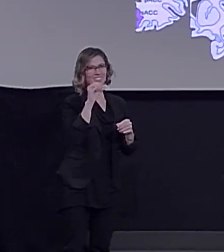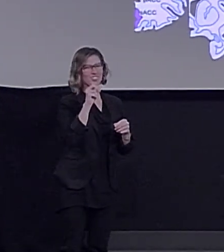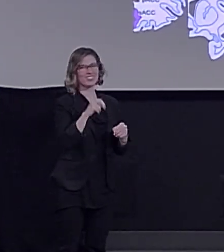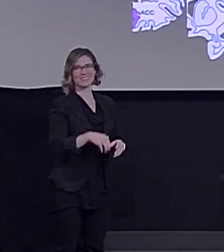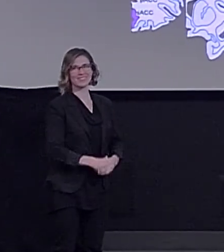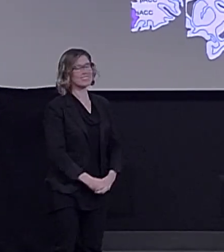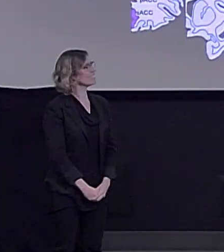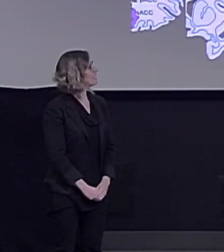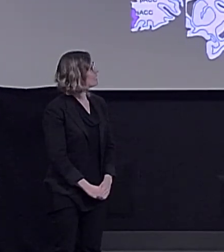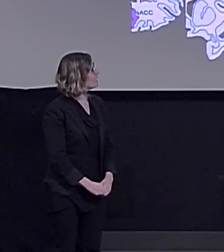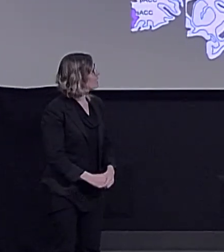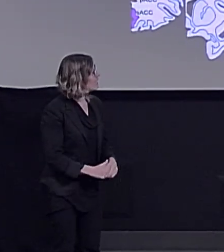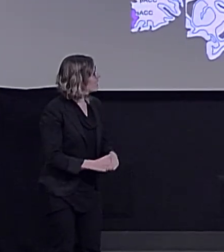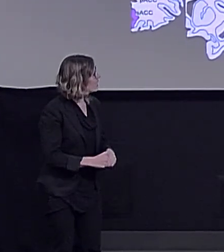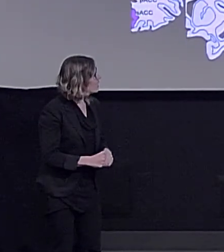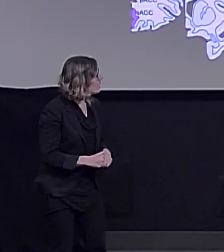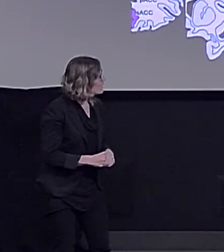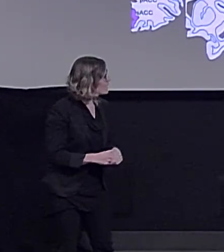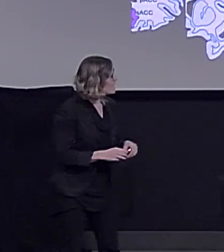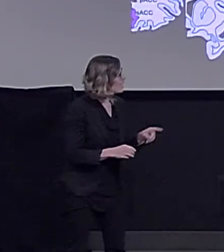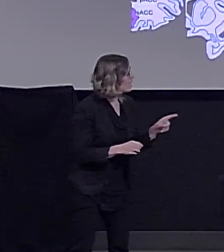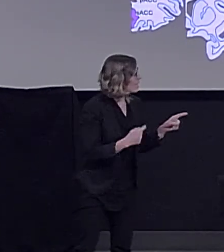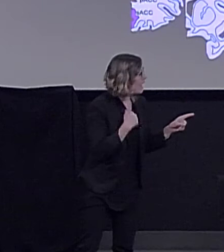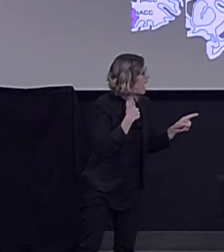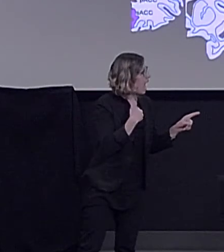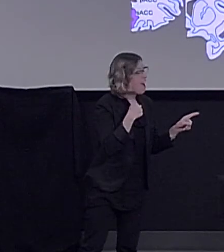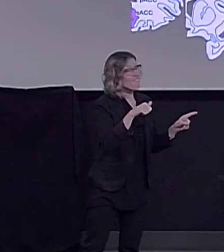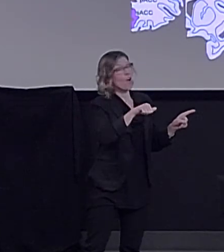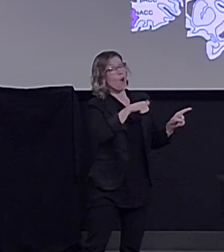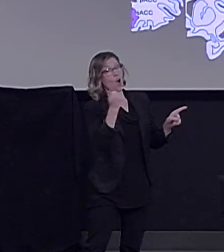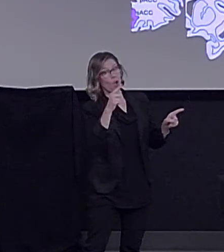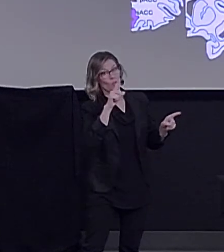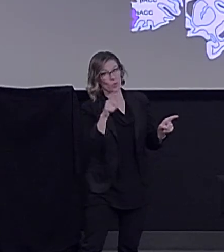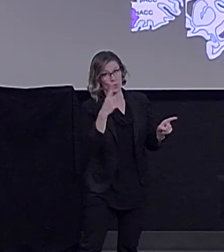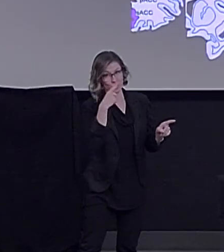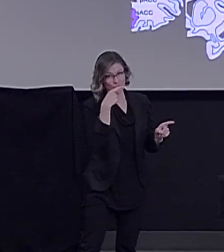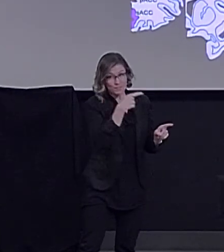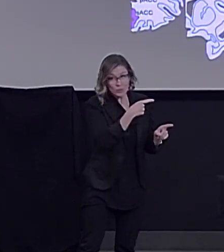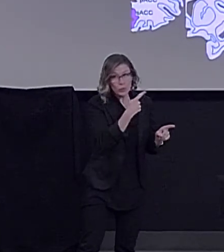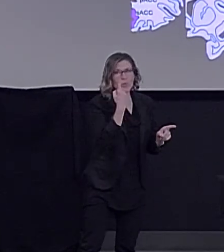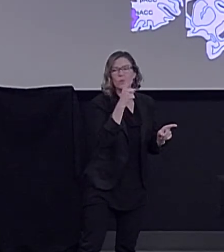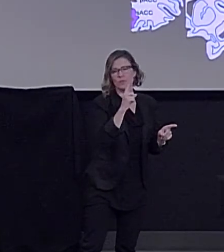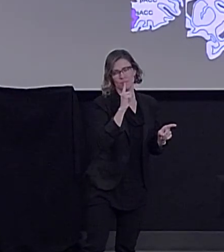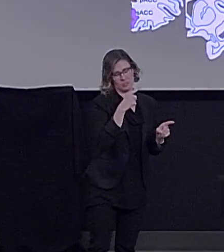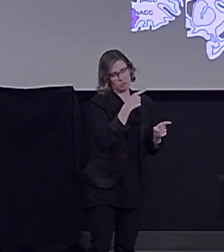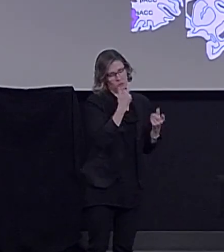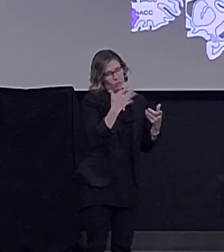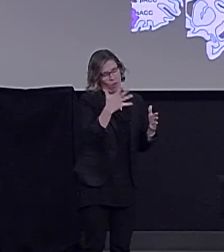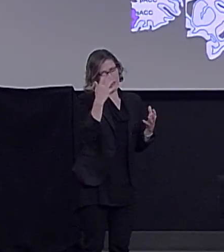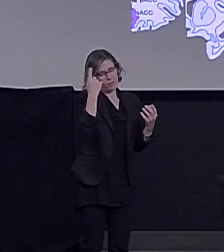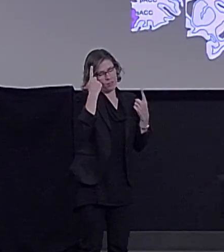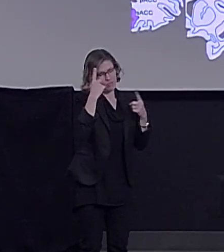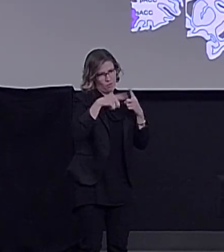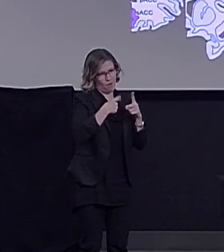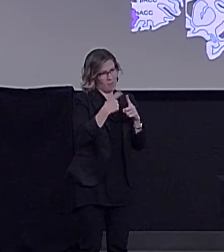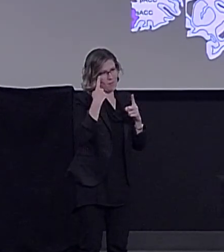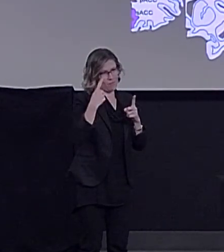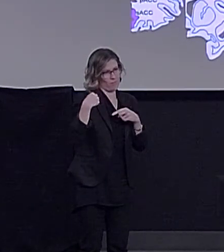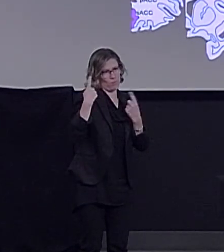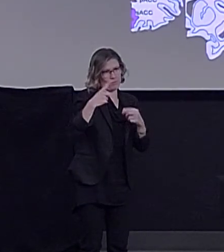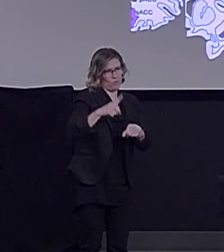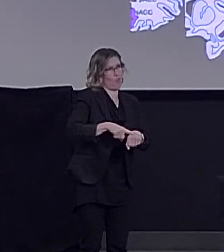No, I'm not able to answer that question. I have another one, which I'm sure you've thought about for a long